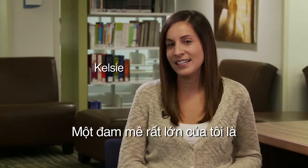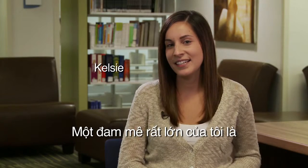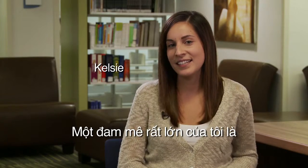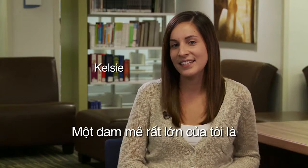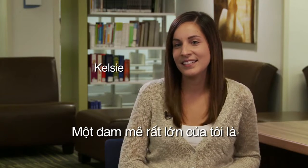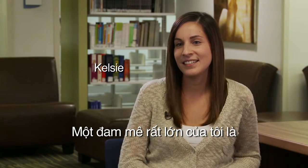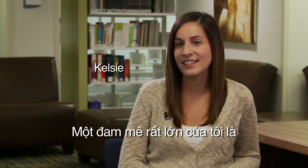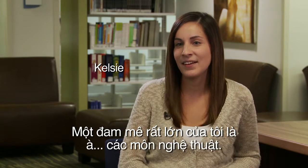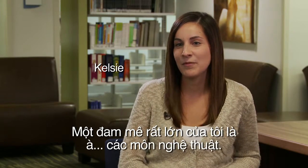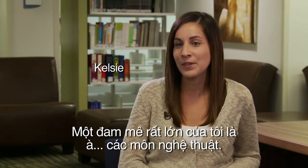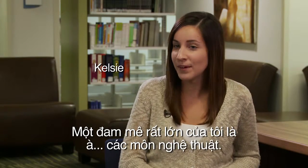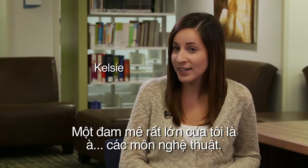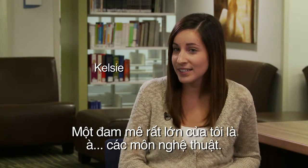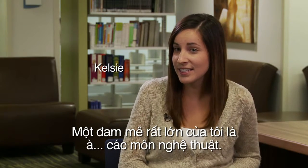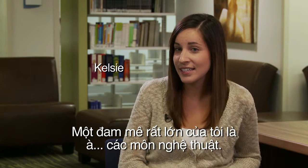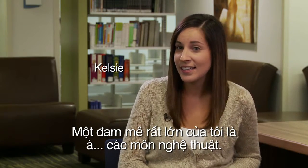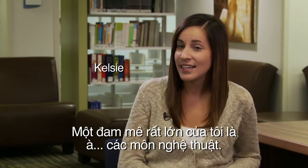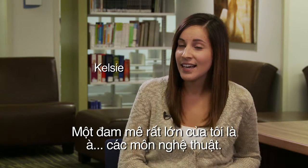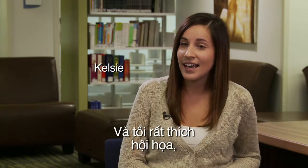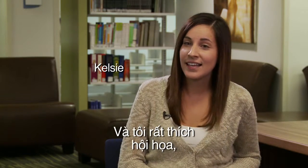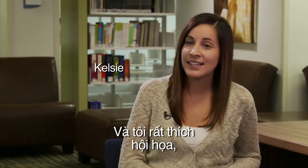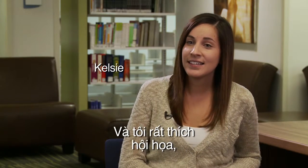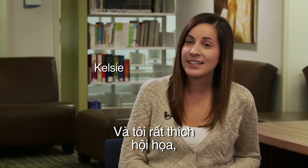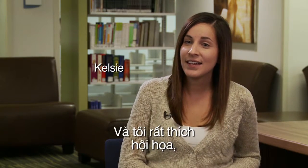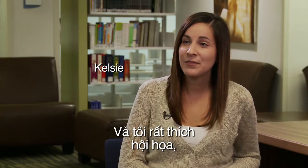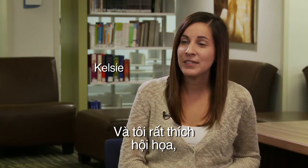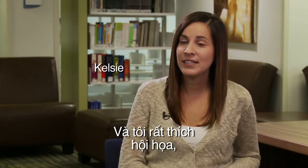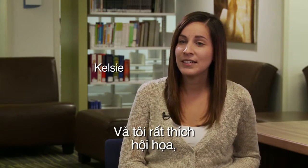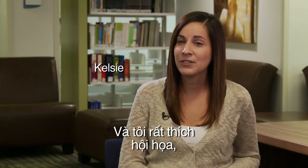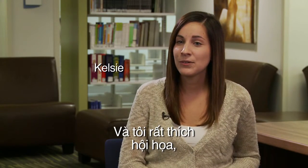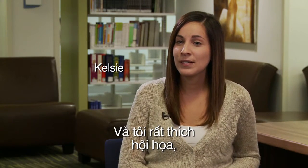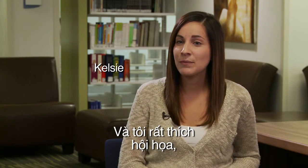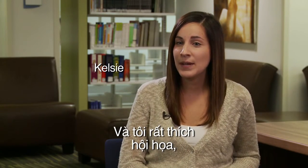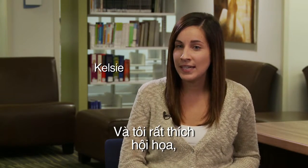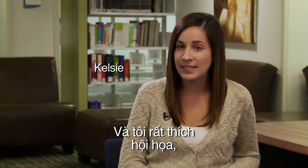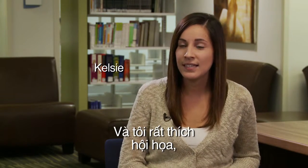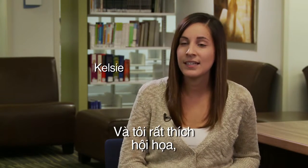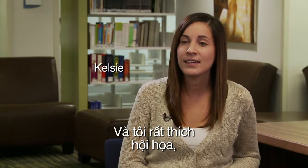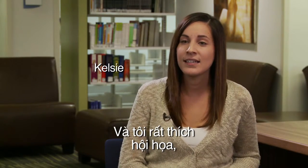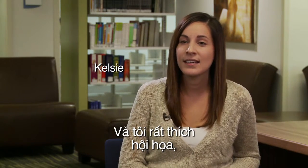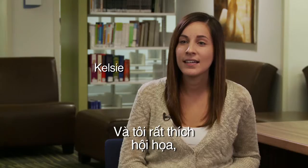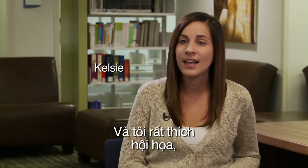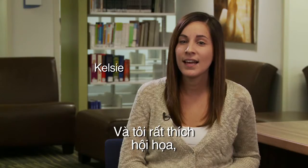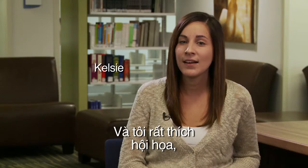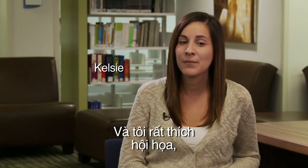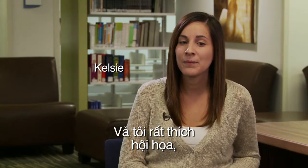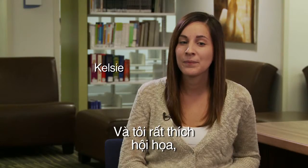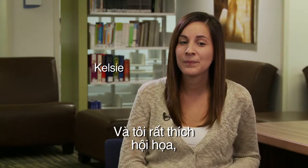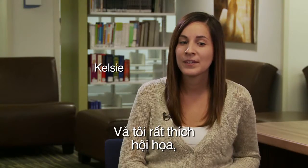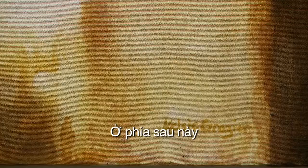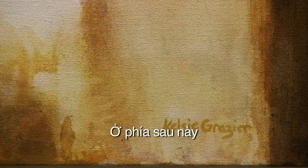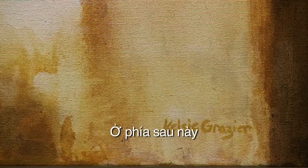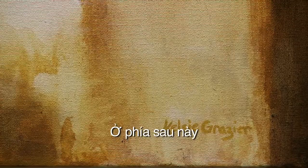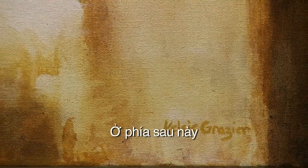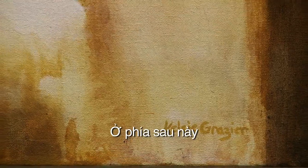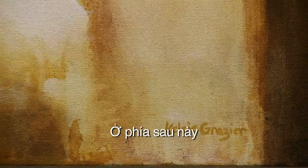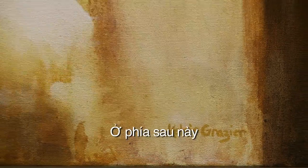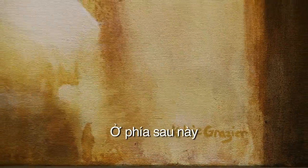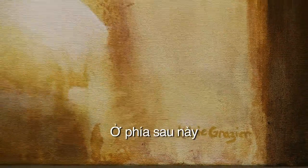is the arts. And I really enjoy painting. This is one of my